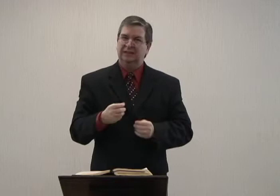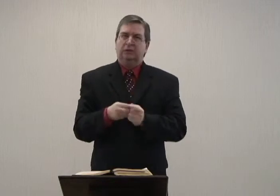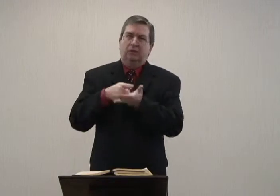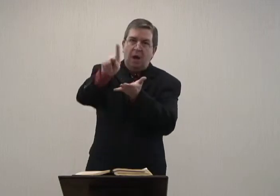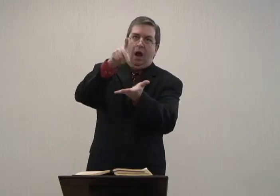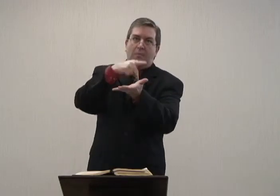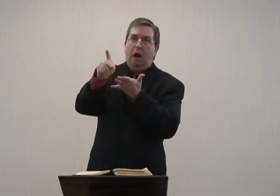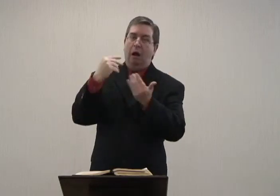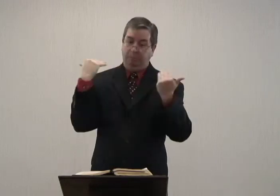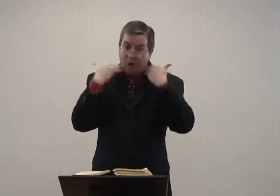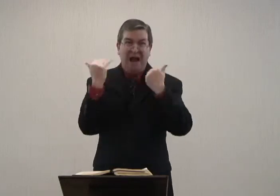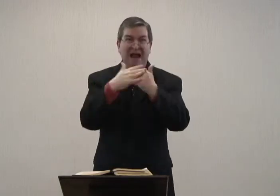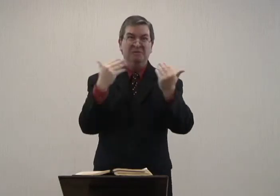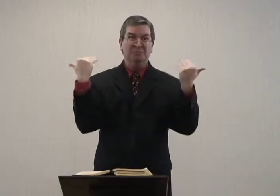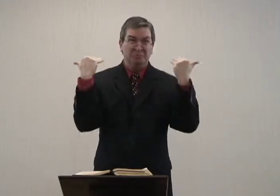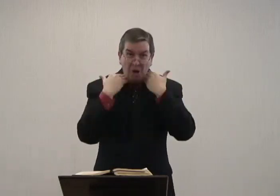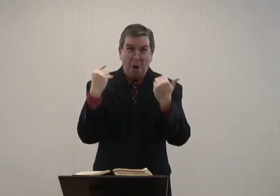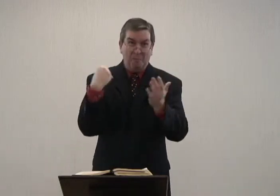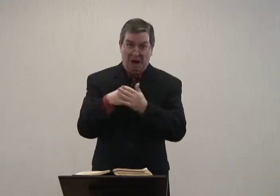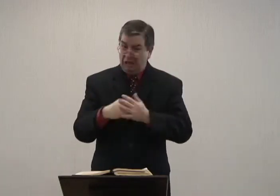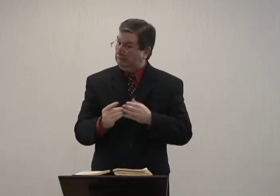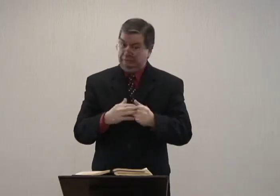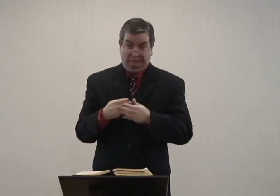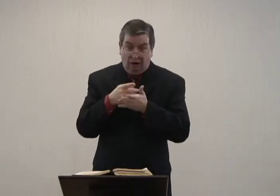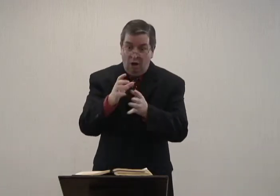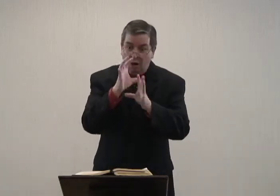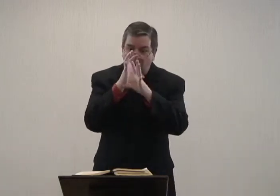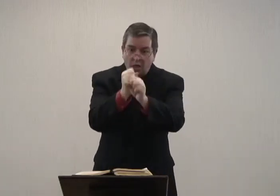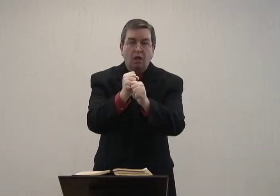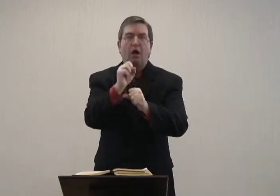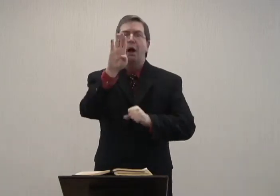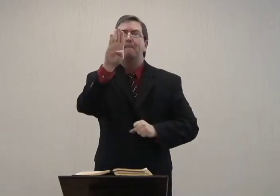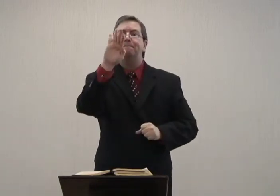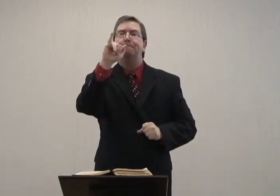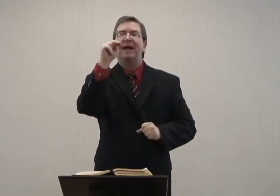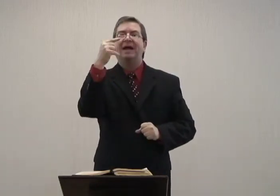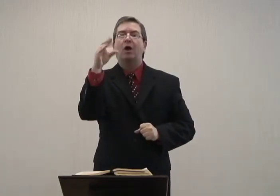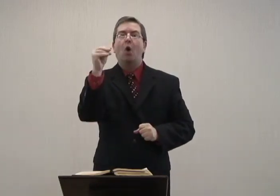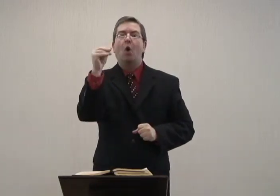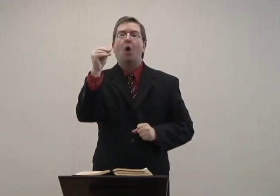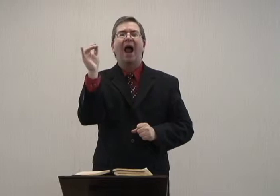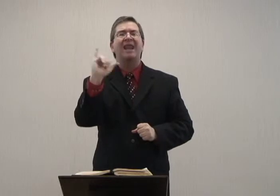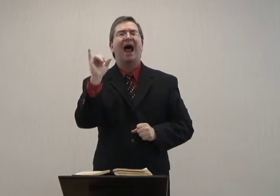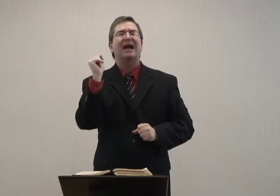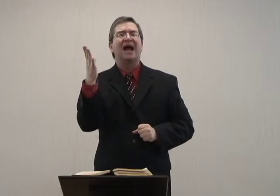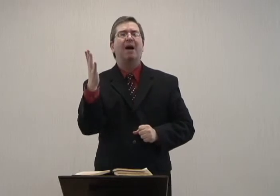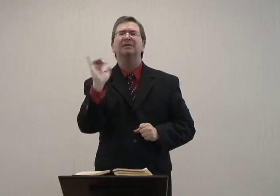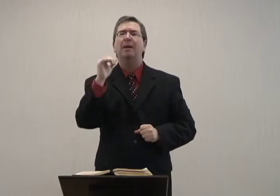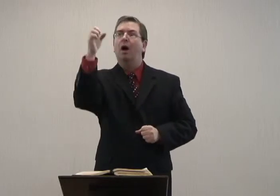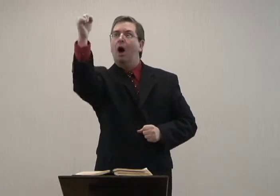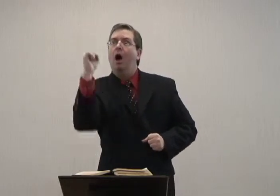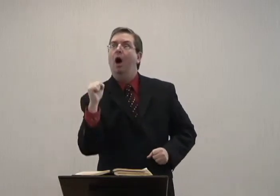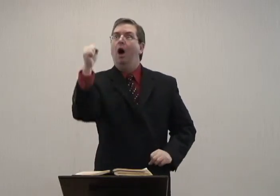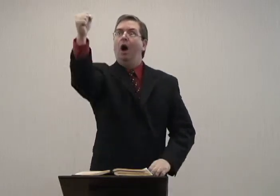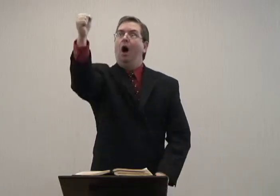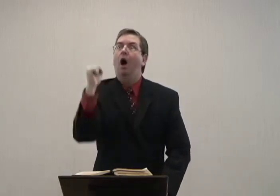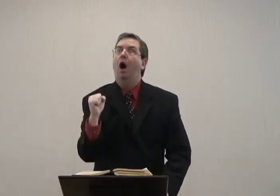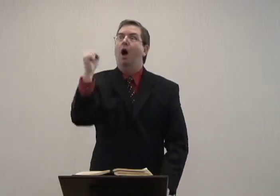But then you lost and you got to pay more. You go broke with money. You get addicted to bingo. It's like gambling. It's